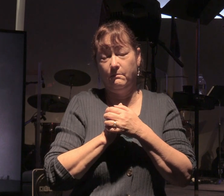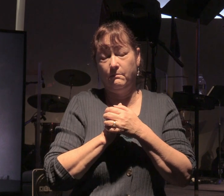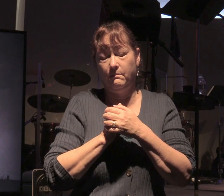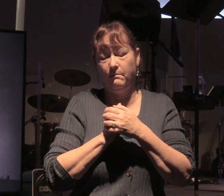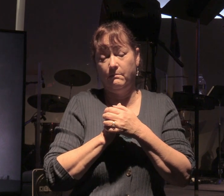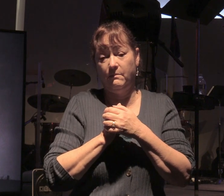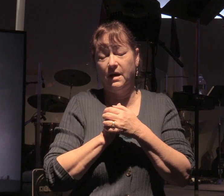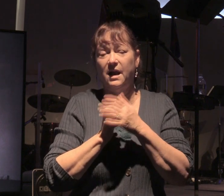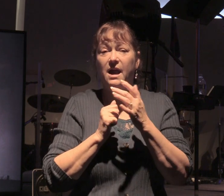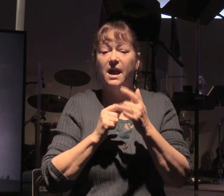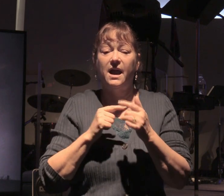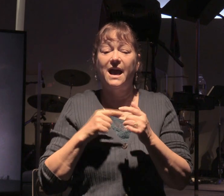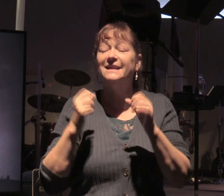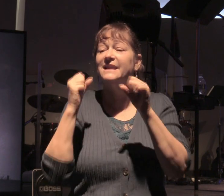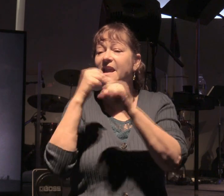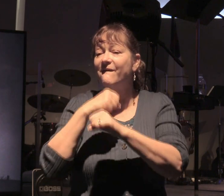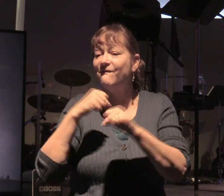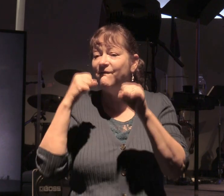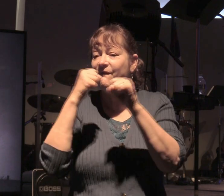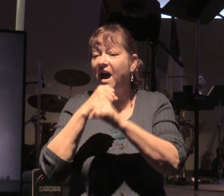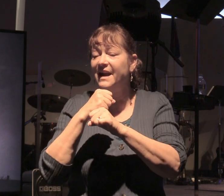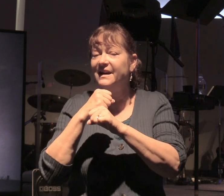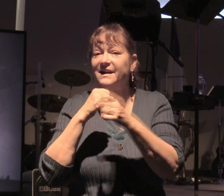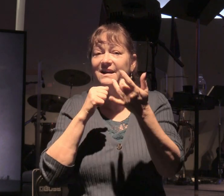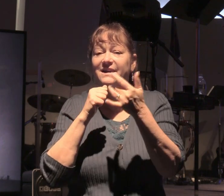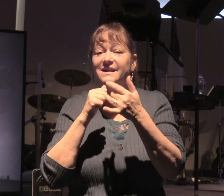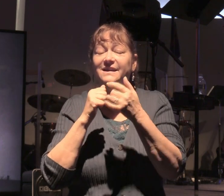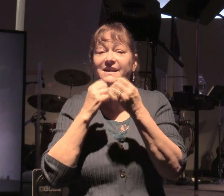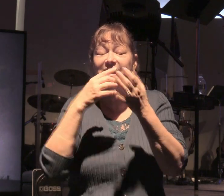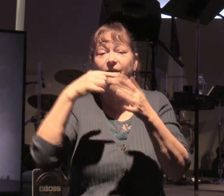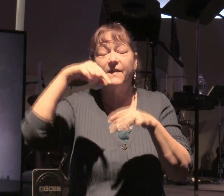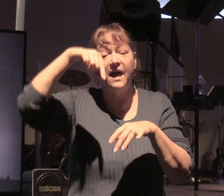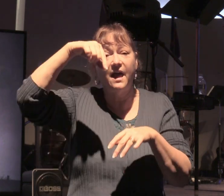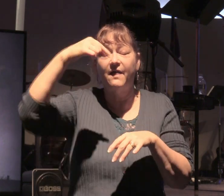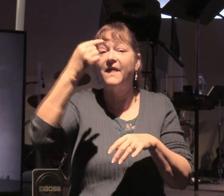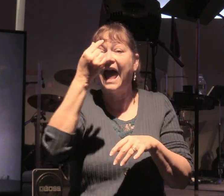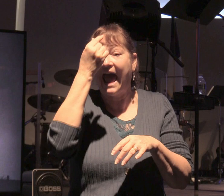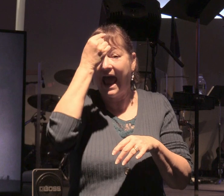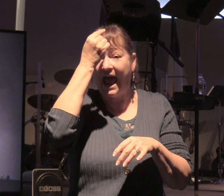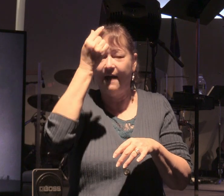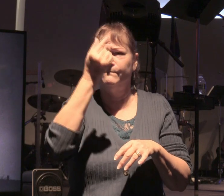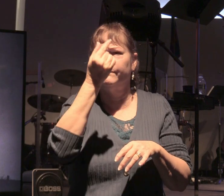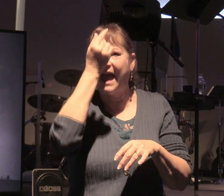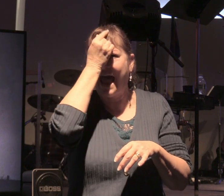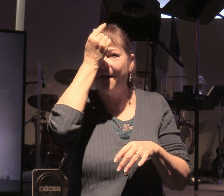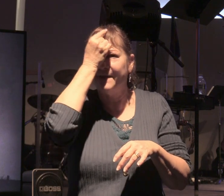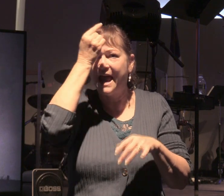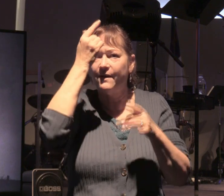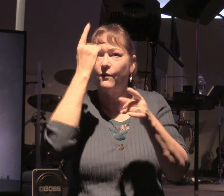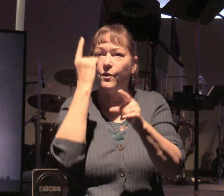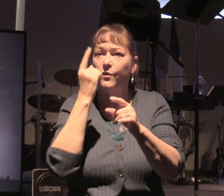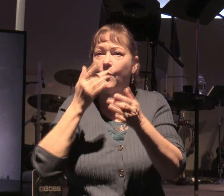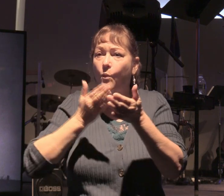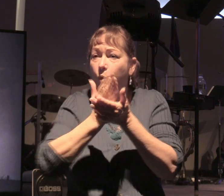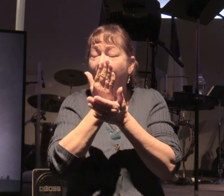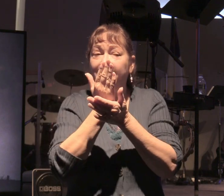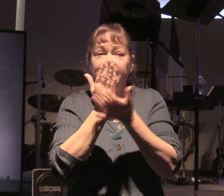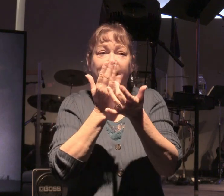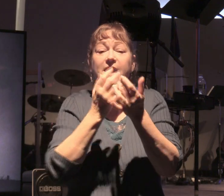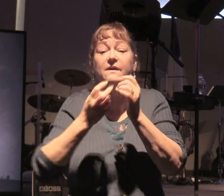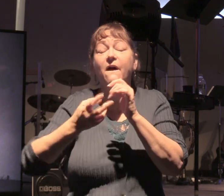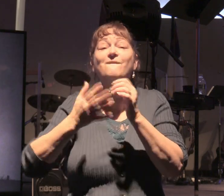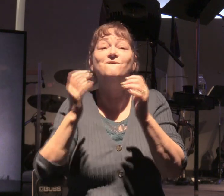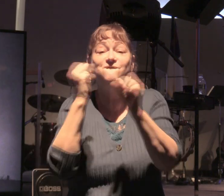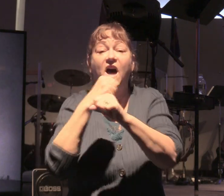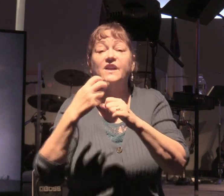Just as he fought to give the Afghan the right to vote in his own country, he fought to preserve that same